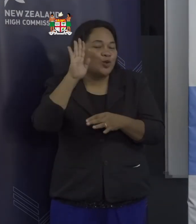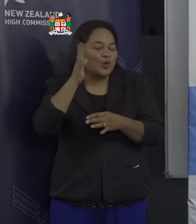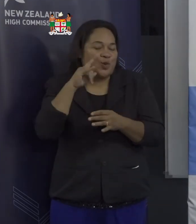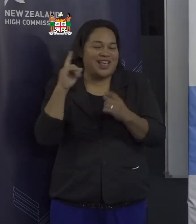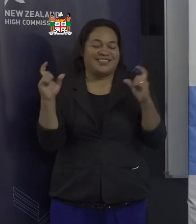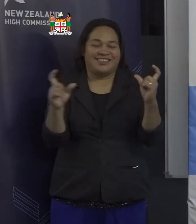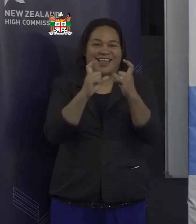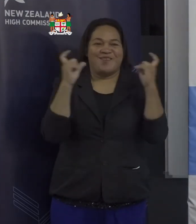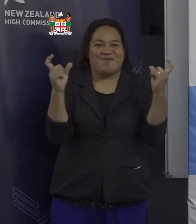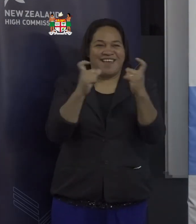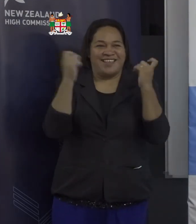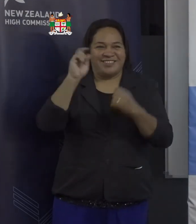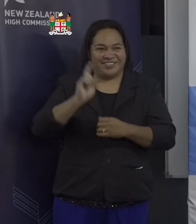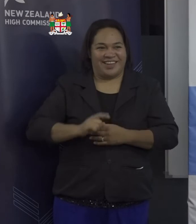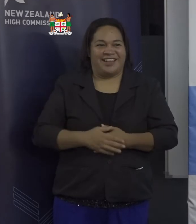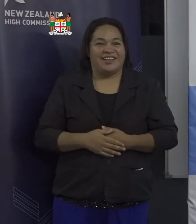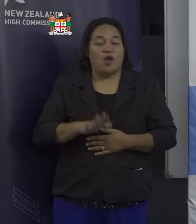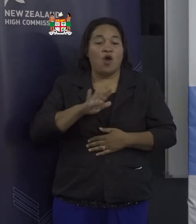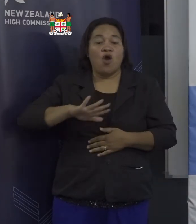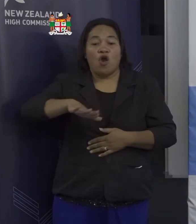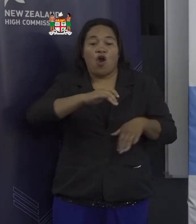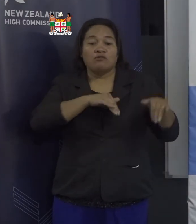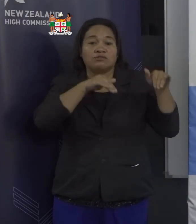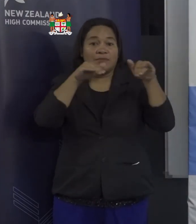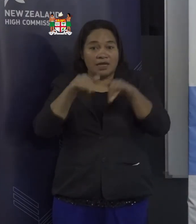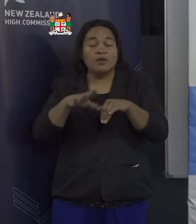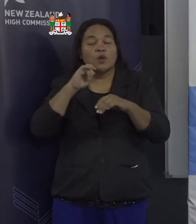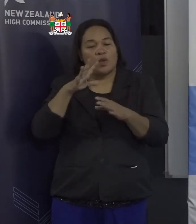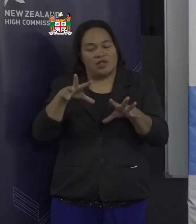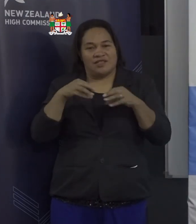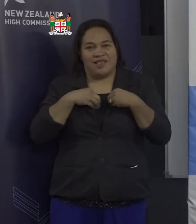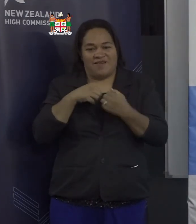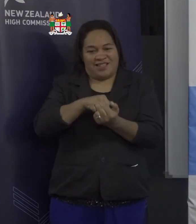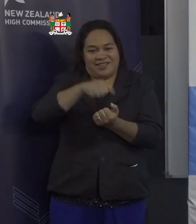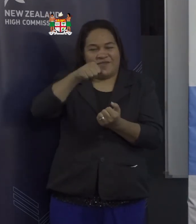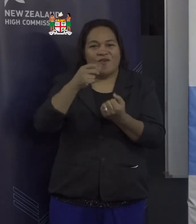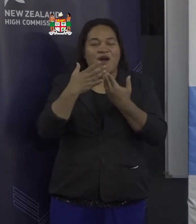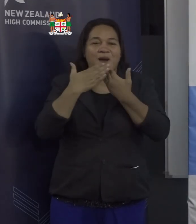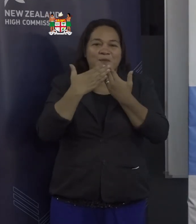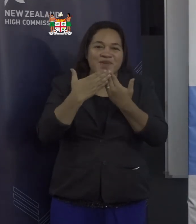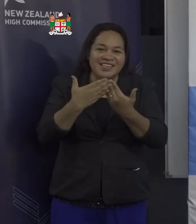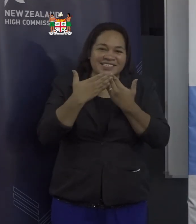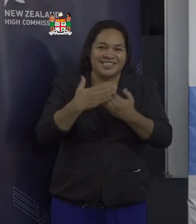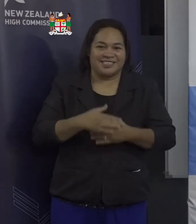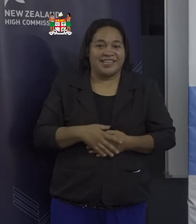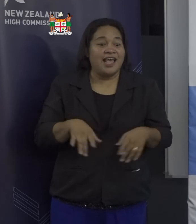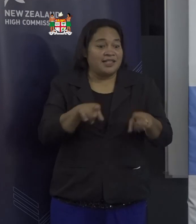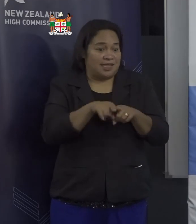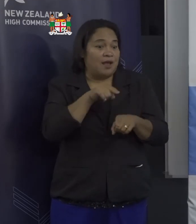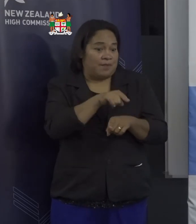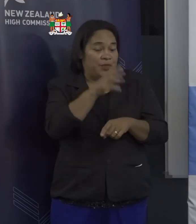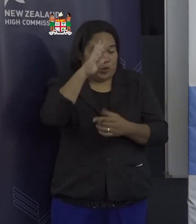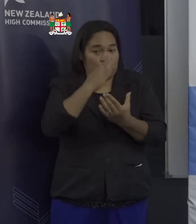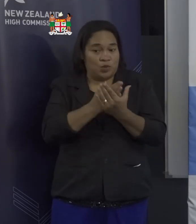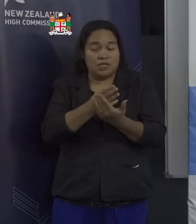today. All participating students will also receive a certificate of appreciation. As well as the students and the